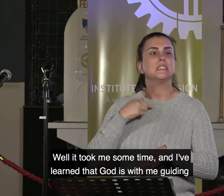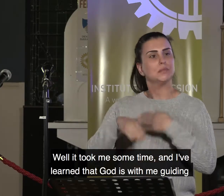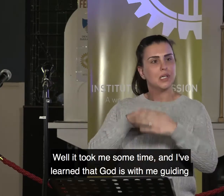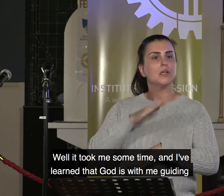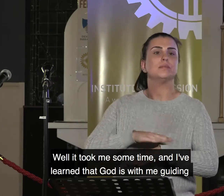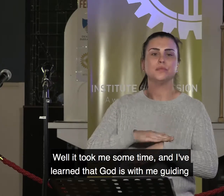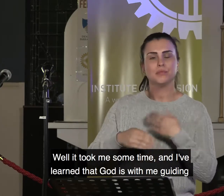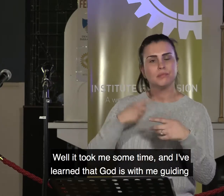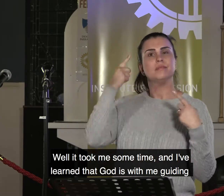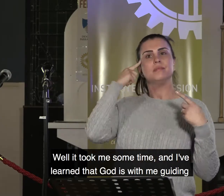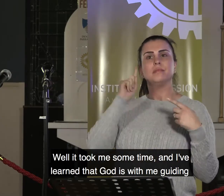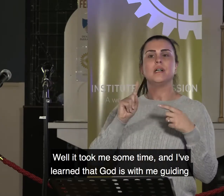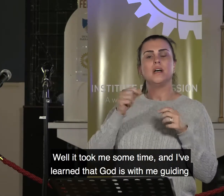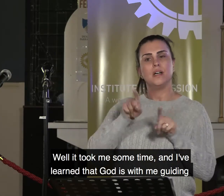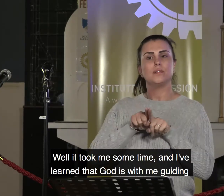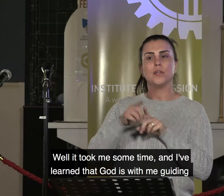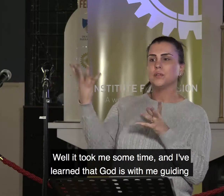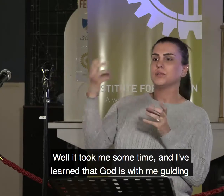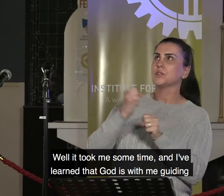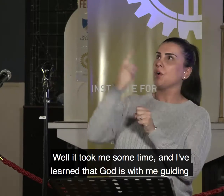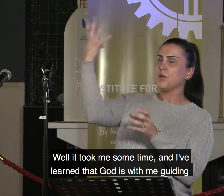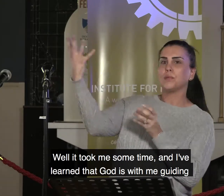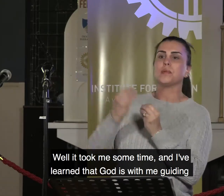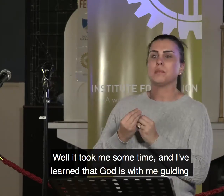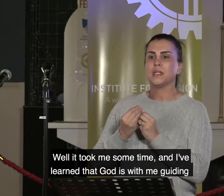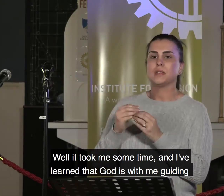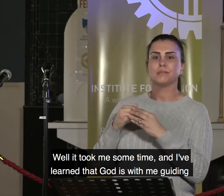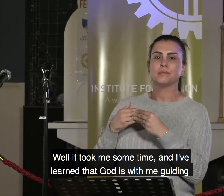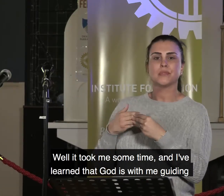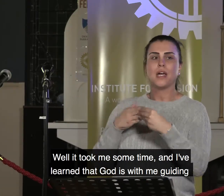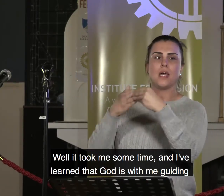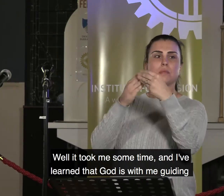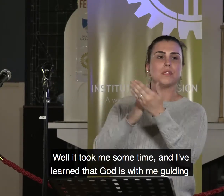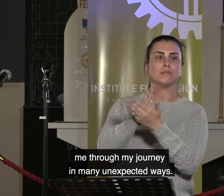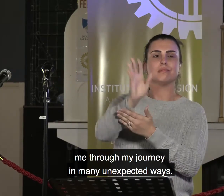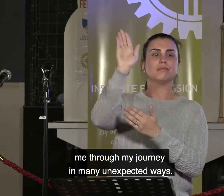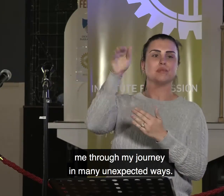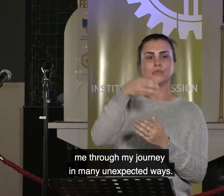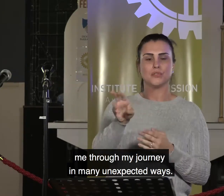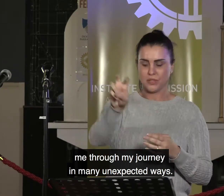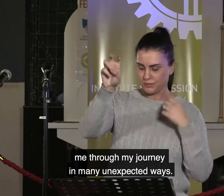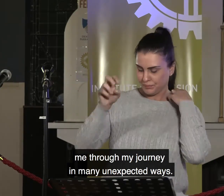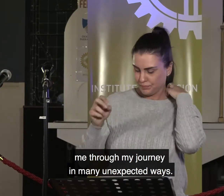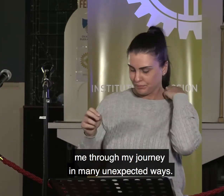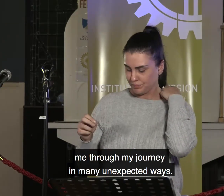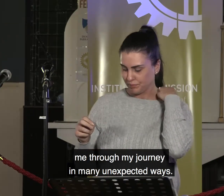Well, it took me some time, and I've learned that God is with me, guiding me through my journey in many